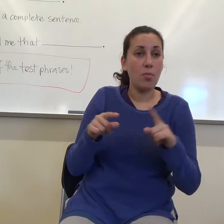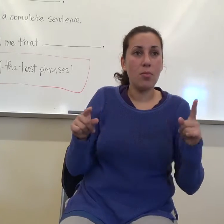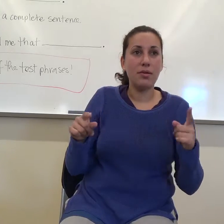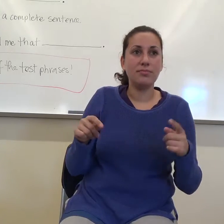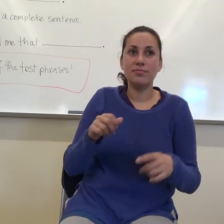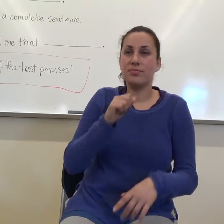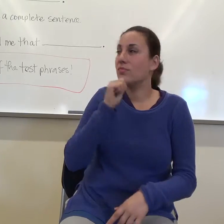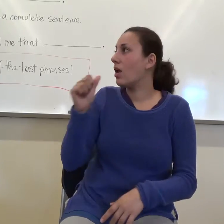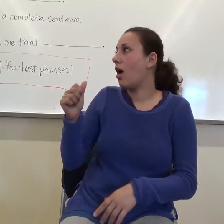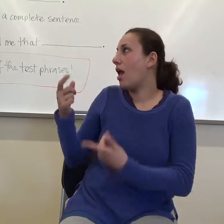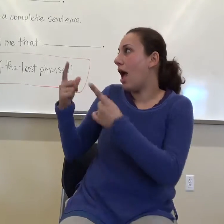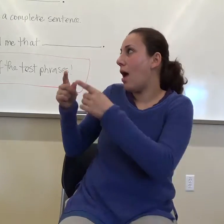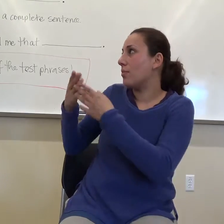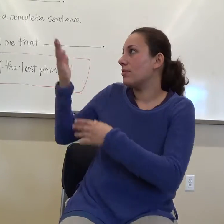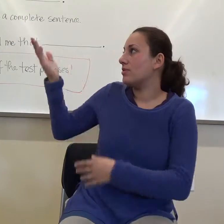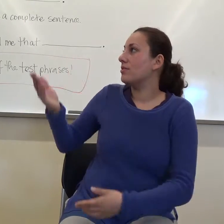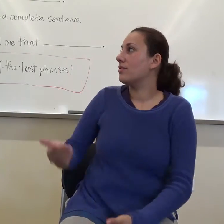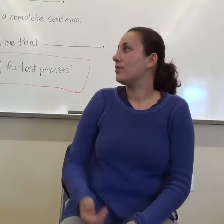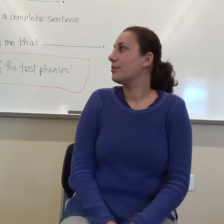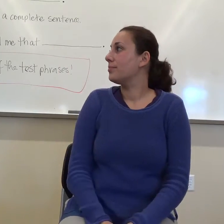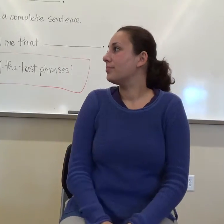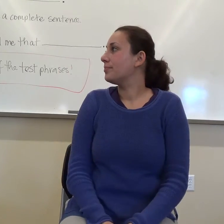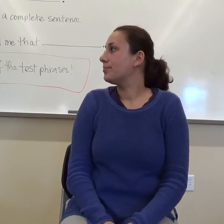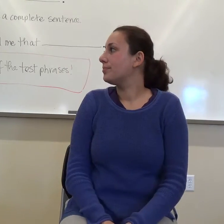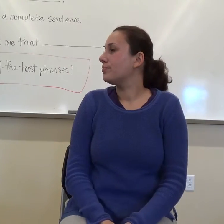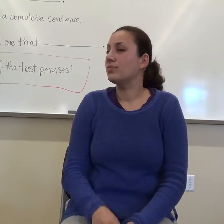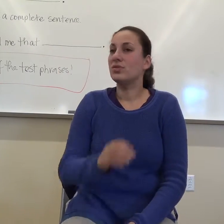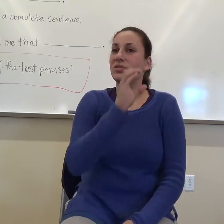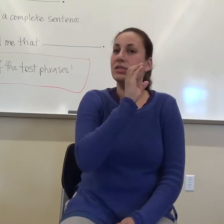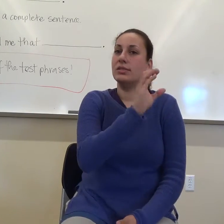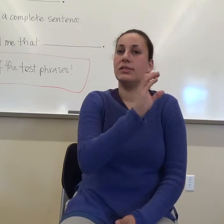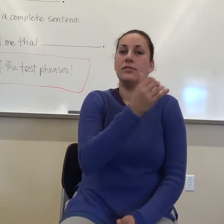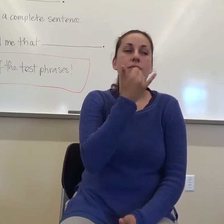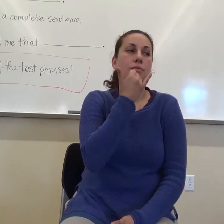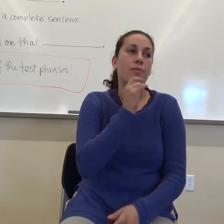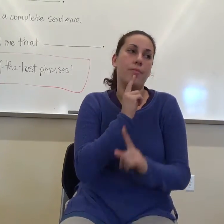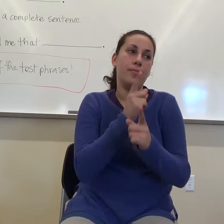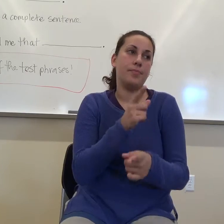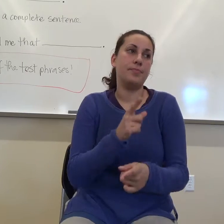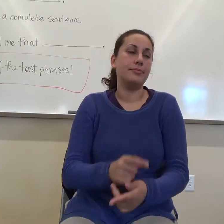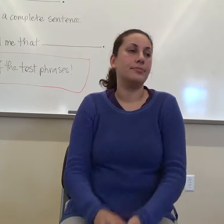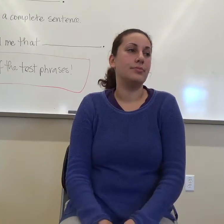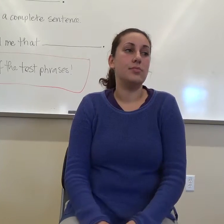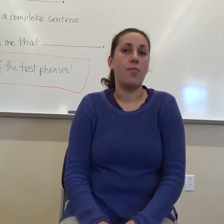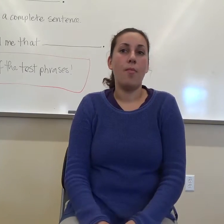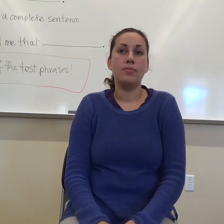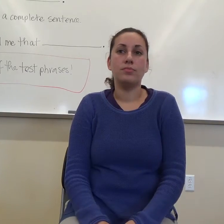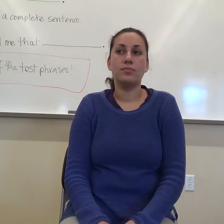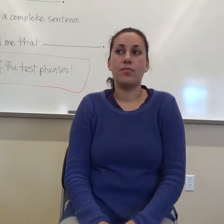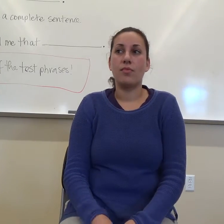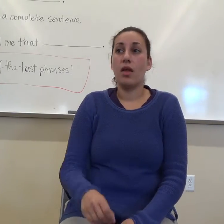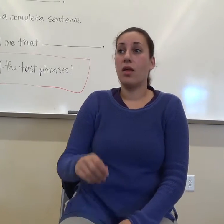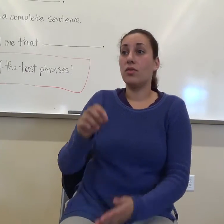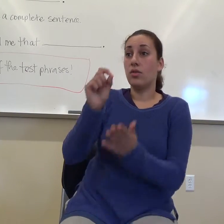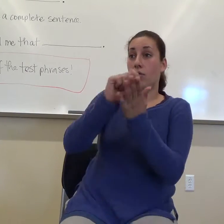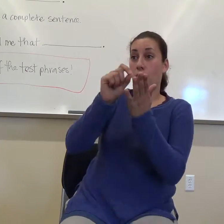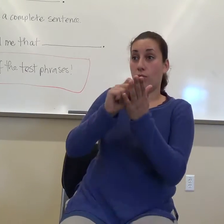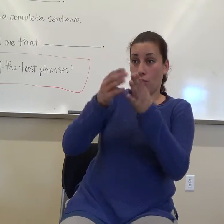isn't what comes there. But that's exactly what Lorraine Fleming is. You are who she's looking for as somebody who's gonna